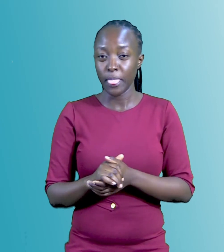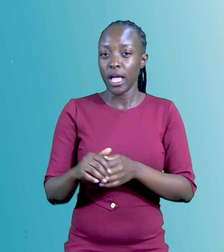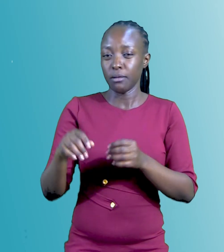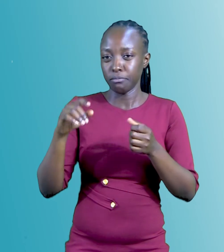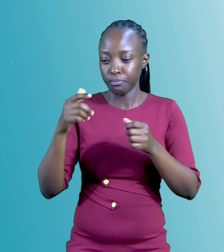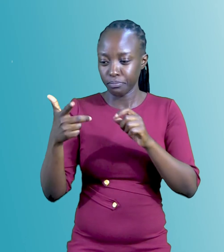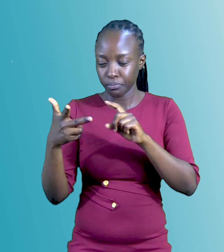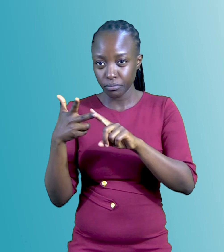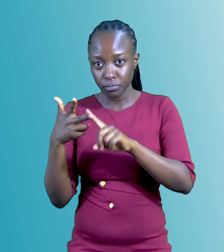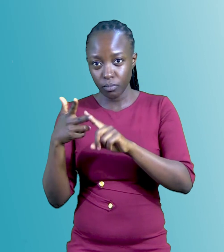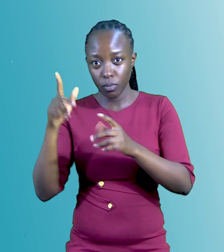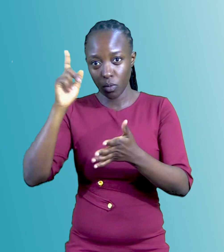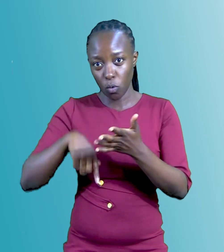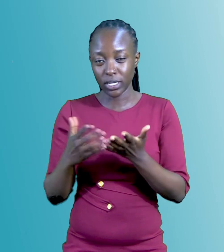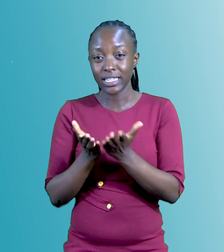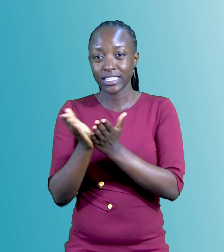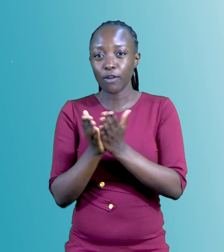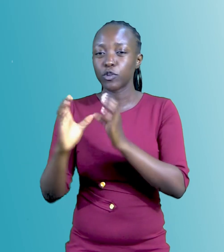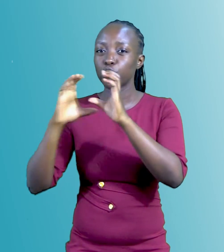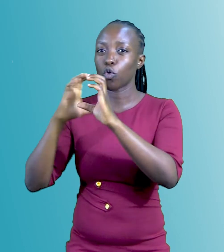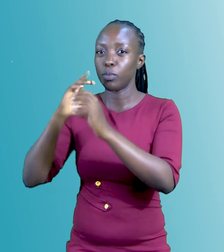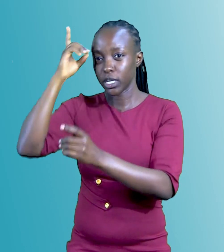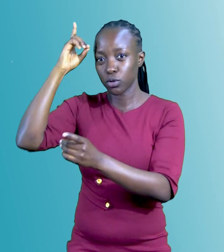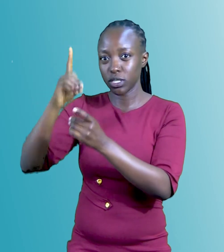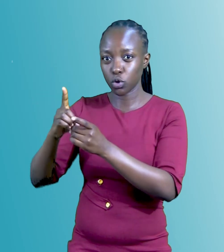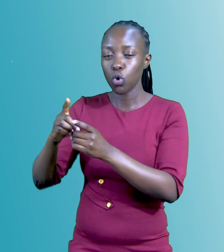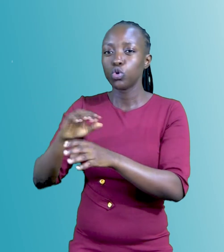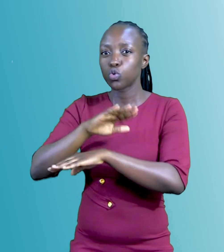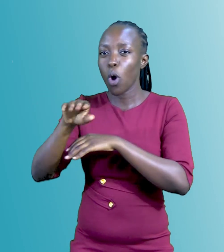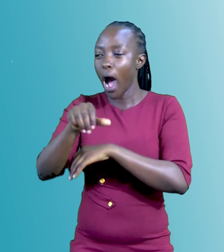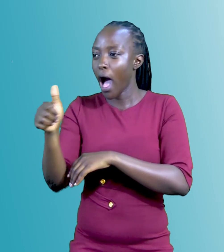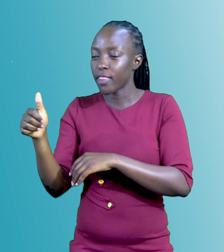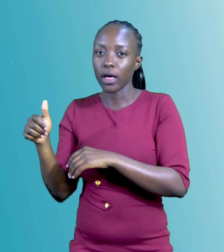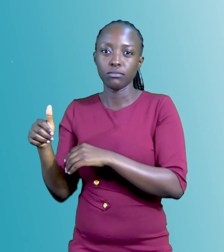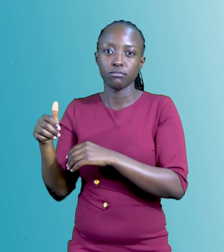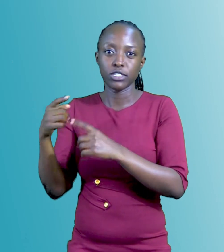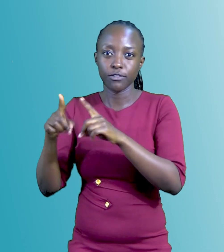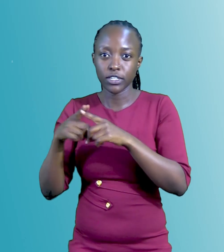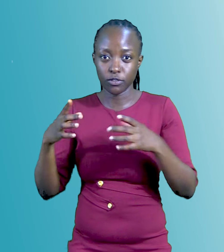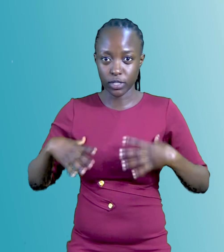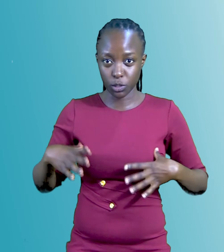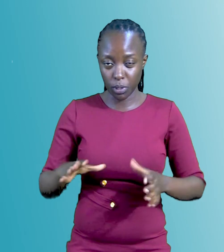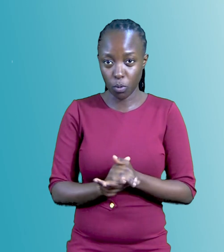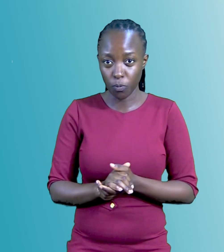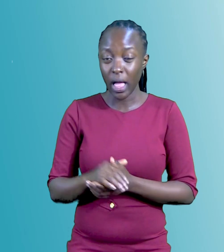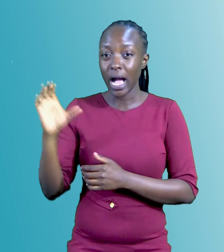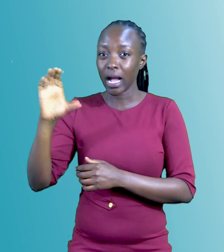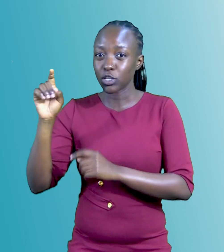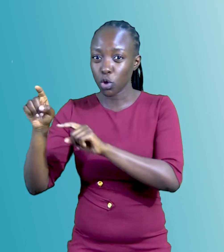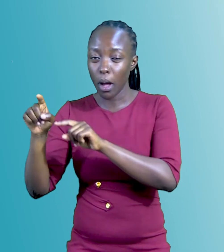of WaterFund to the concerned parties, the customer is required to submit an inquiry, feedback, or compliment.